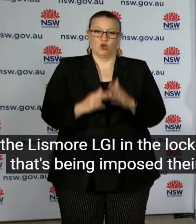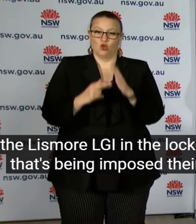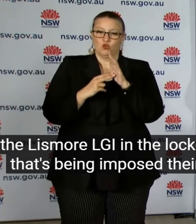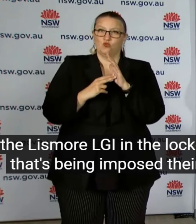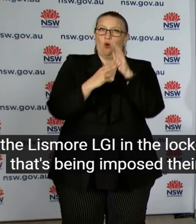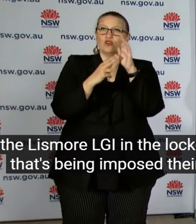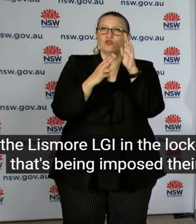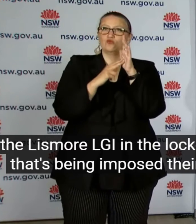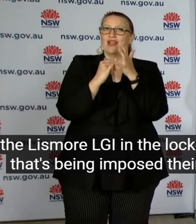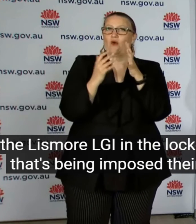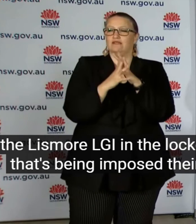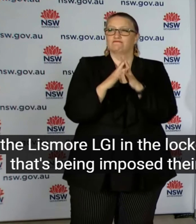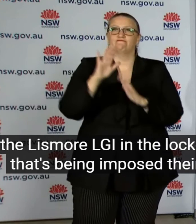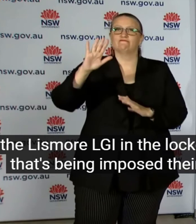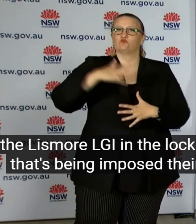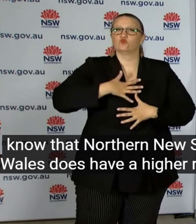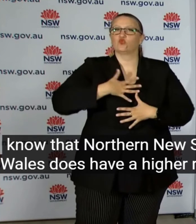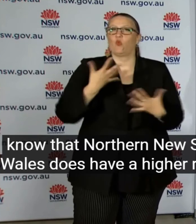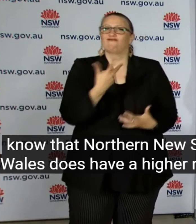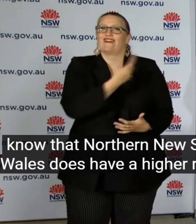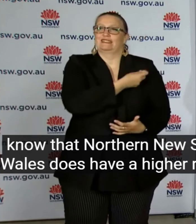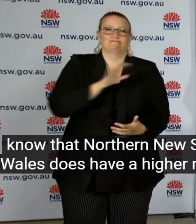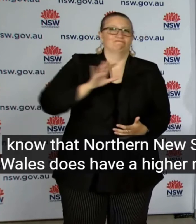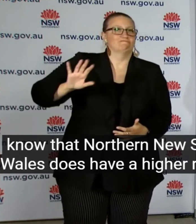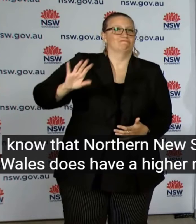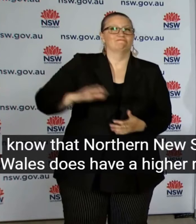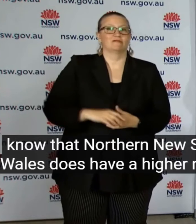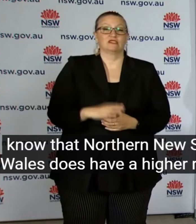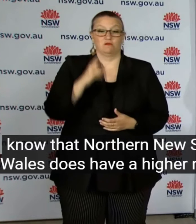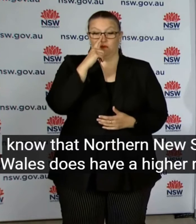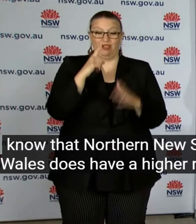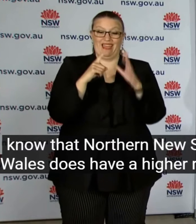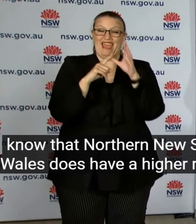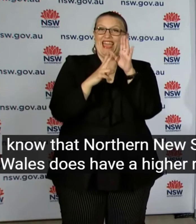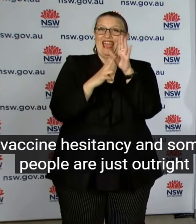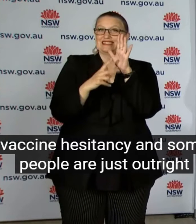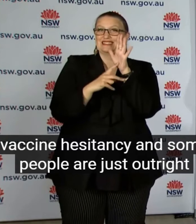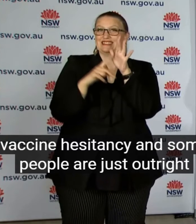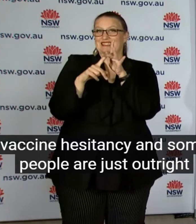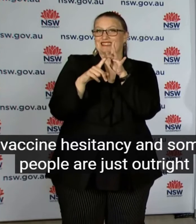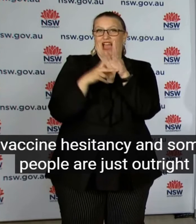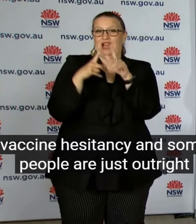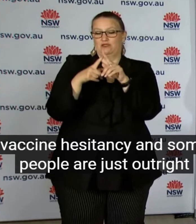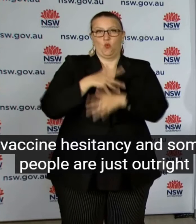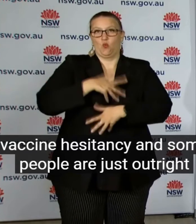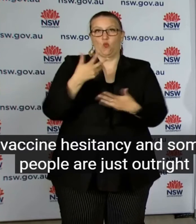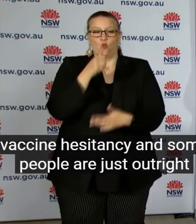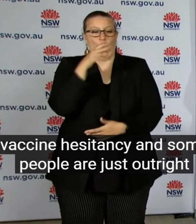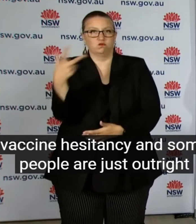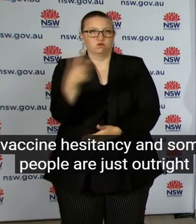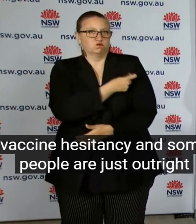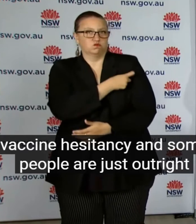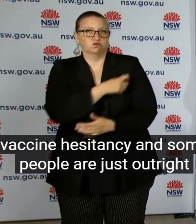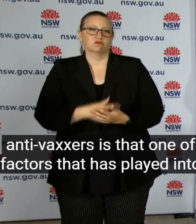higher rate of vaccine hesitancy, and some people are just outright anti-vaxxers. Is that one of the factors